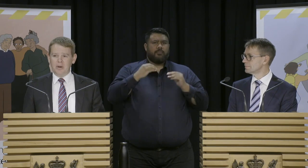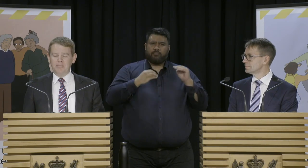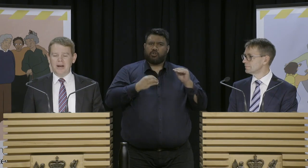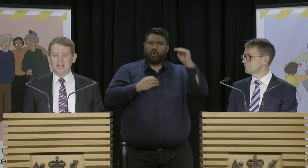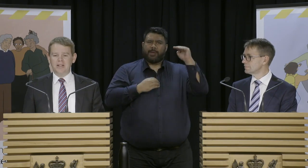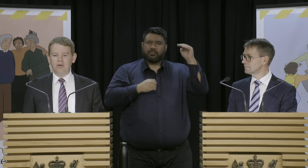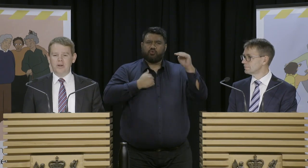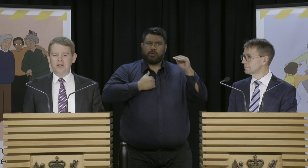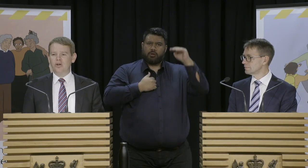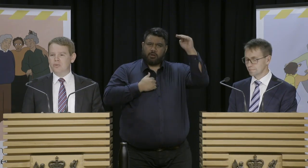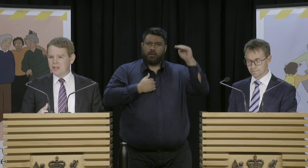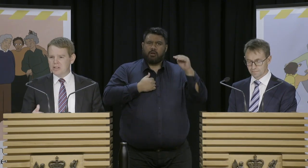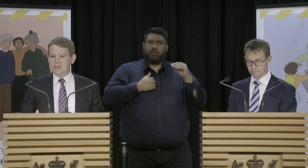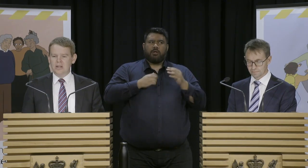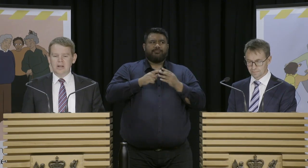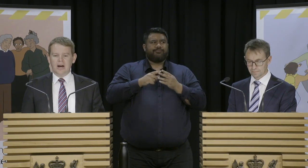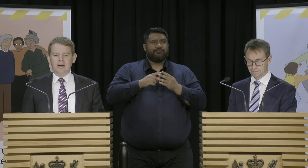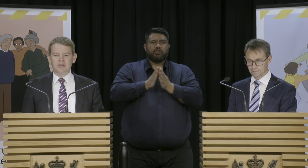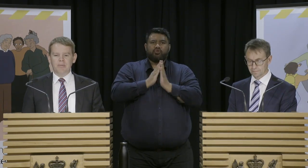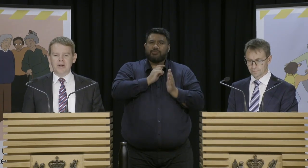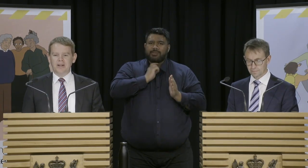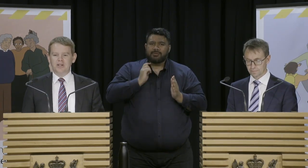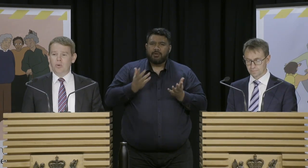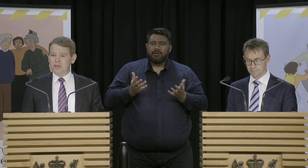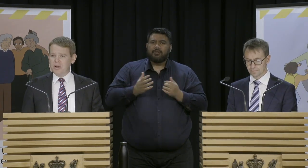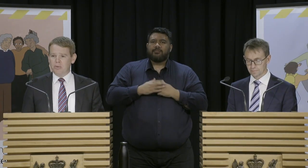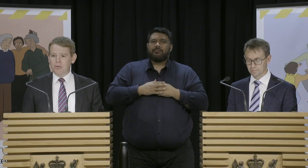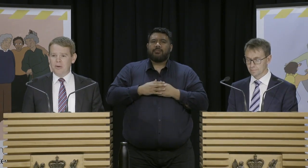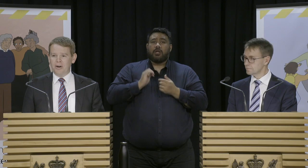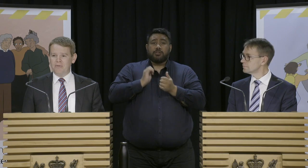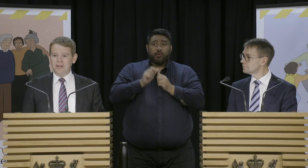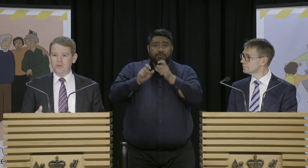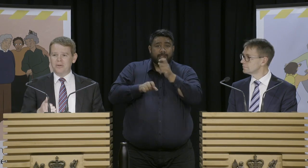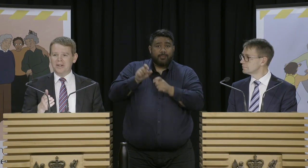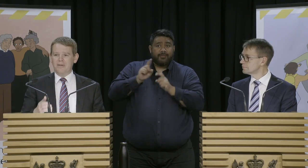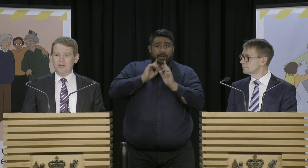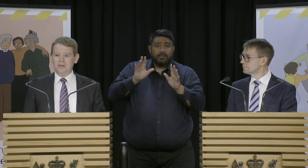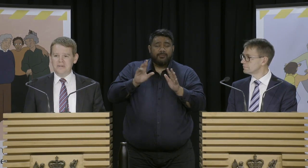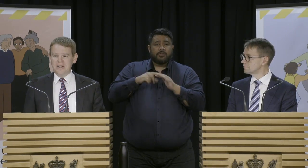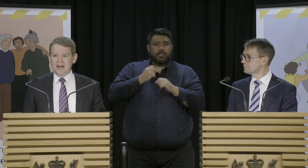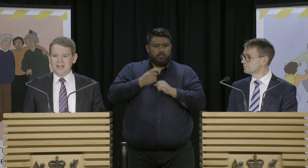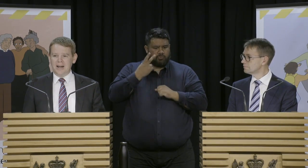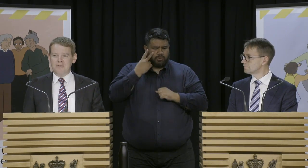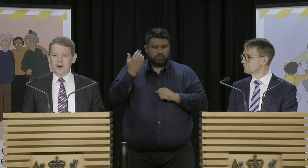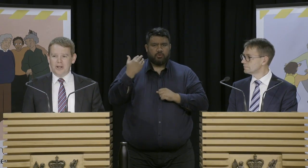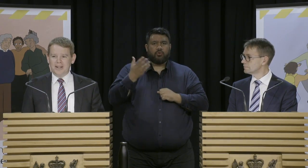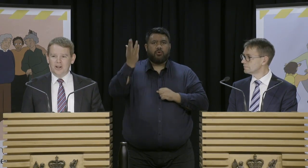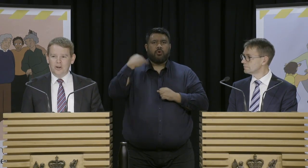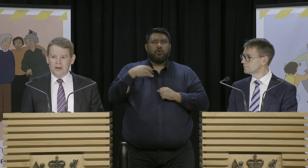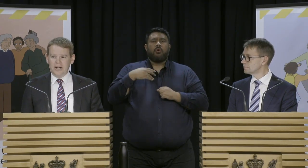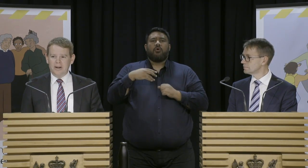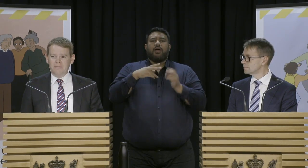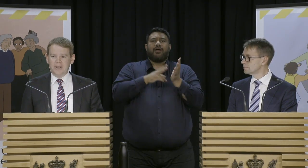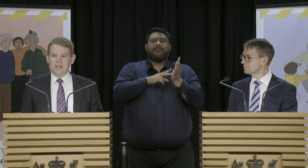Kaumatua have been playing a lead role here, church ministers, some of our sports people. I saw the coverage of Dame Valerie